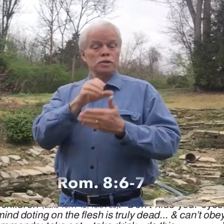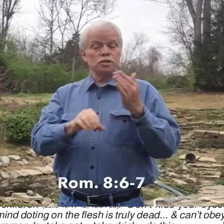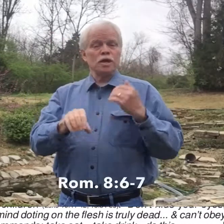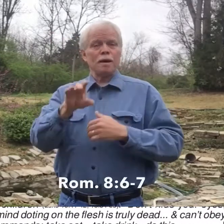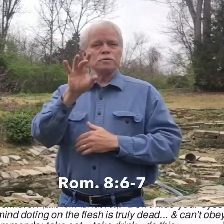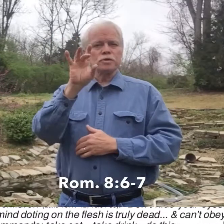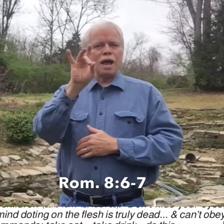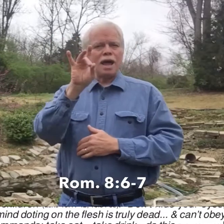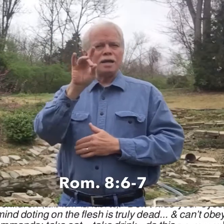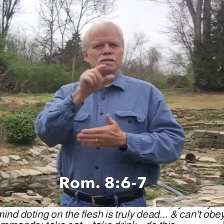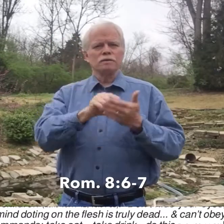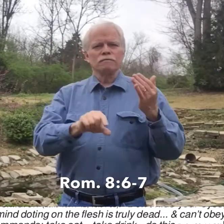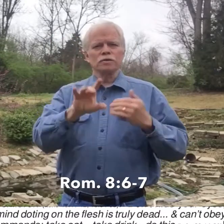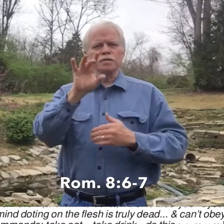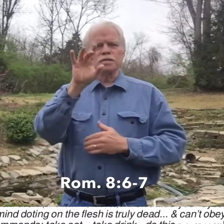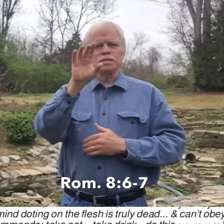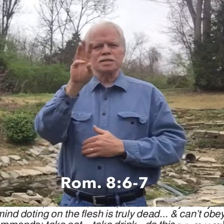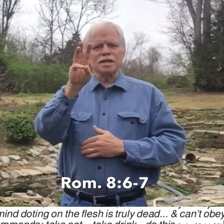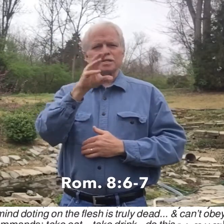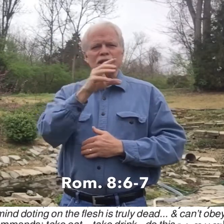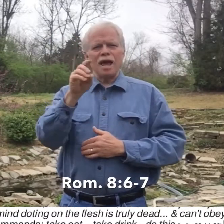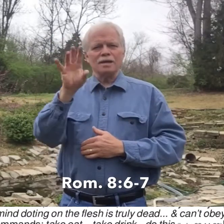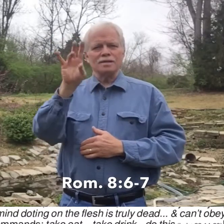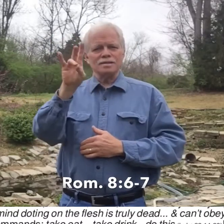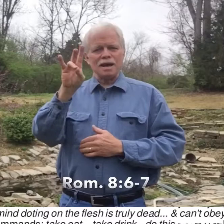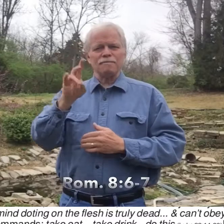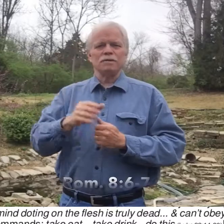Romans chapter 8, verses 6 and 7.